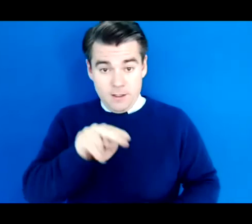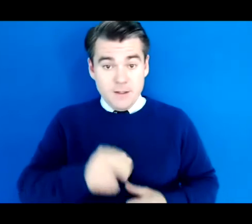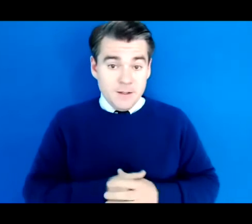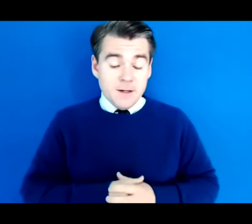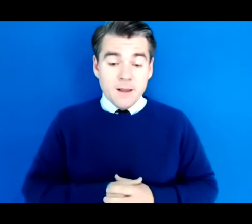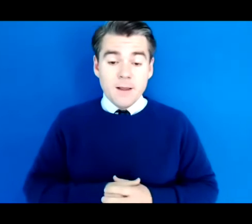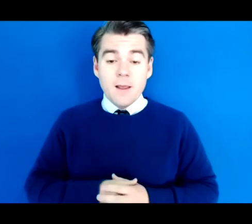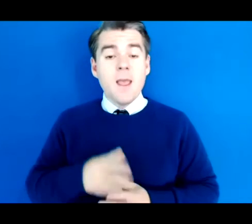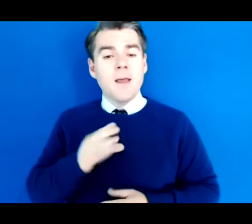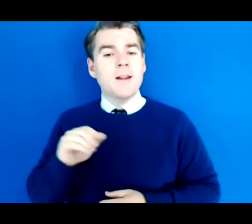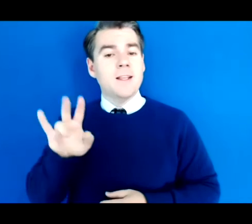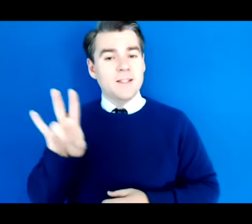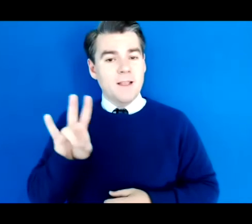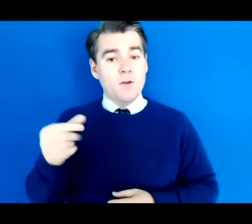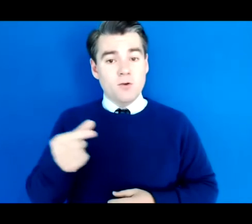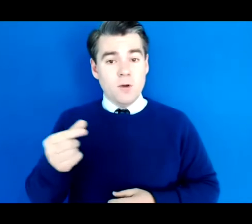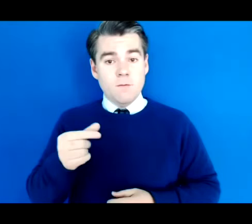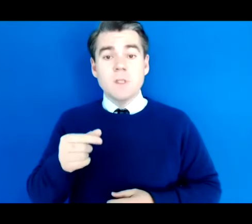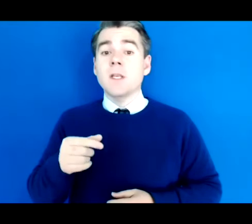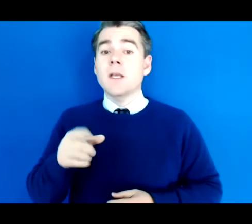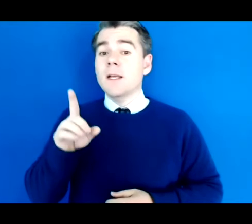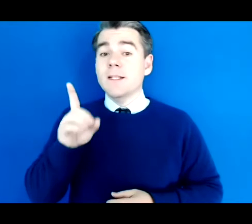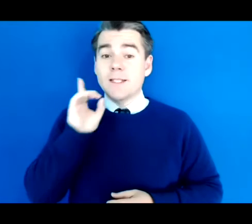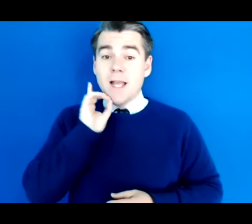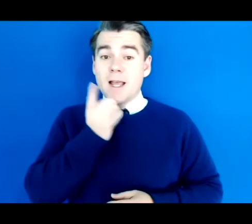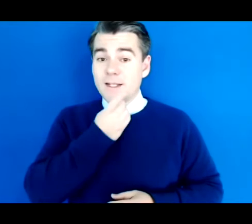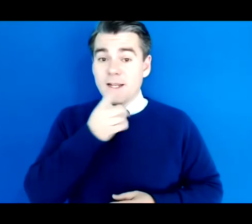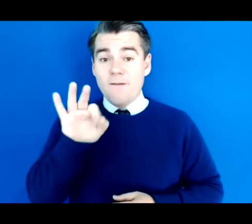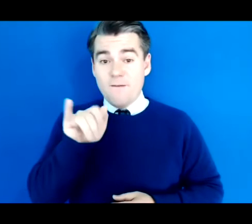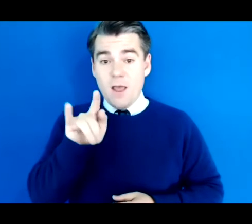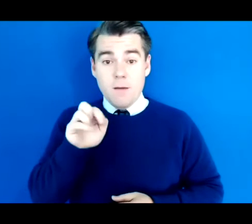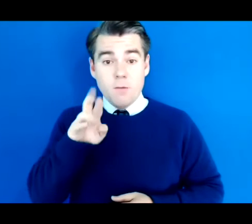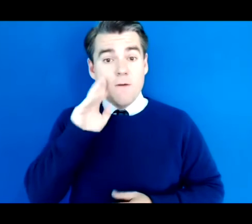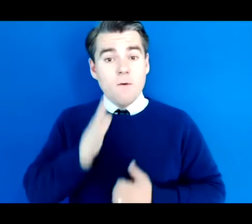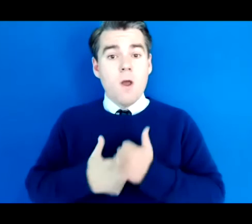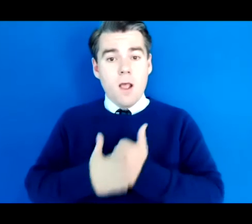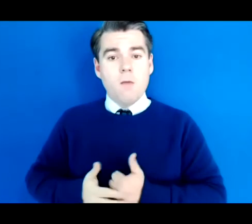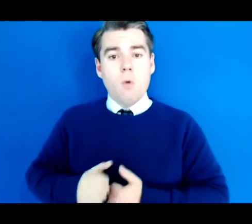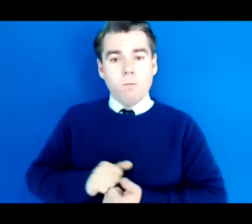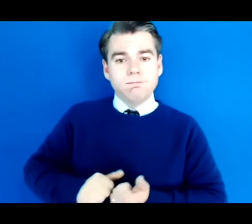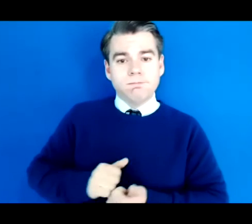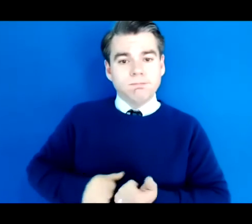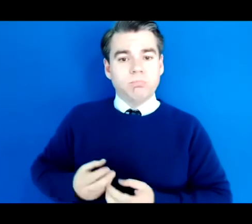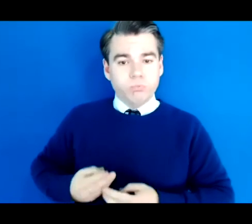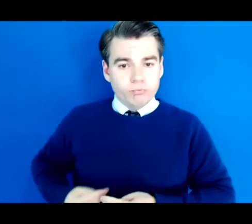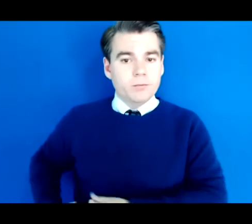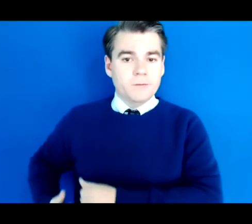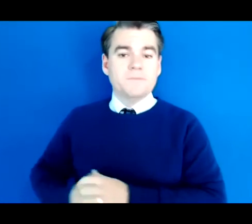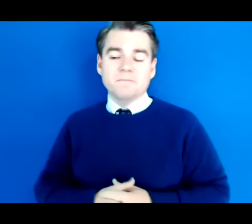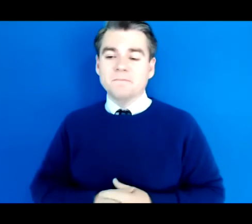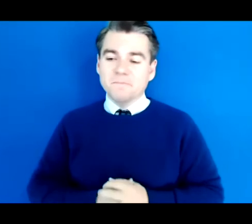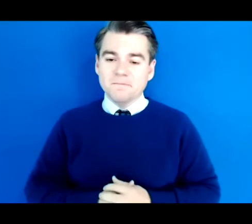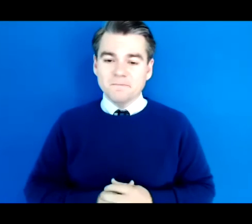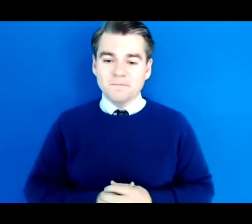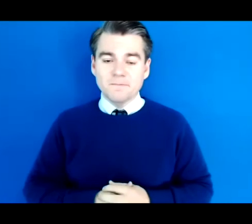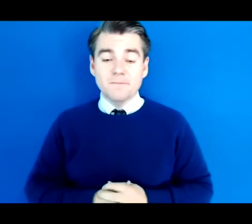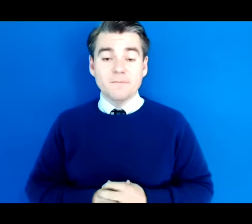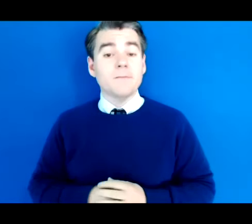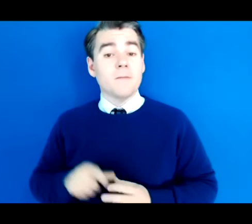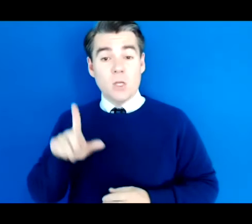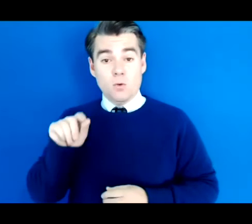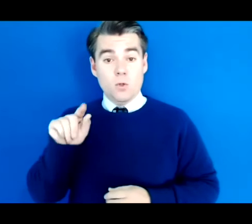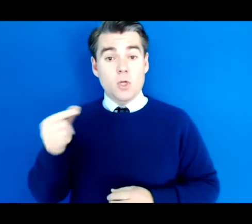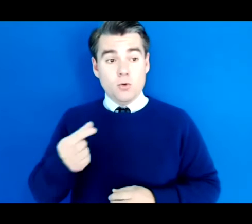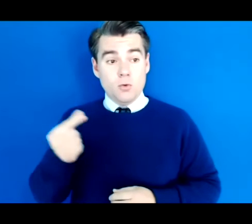7 grams of dietary fiber to support digestive health. It has 20 grams of